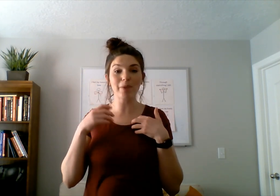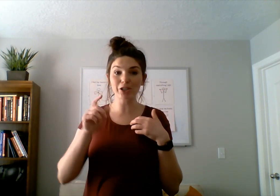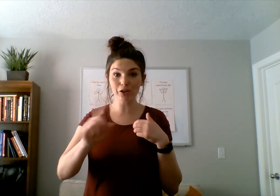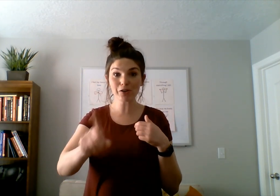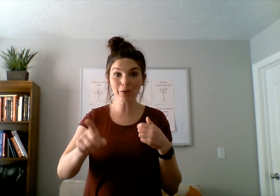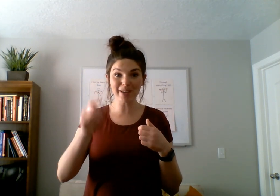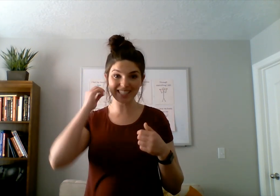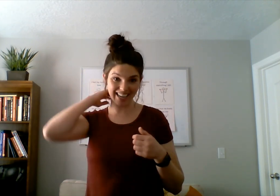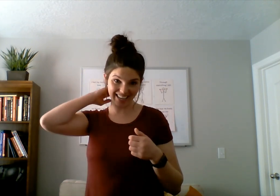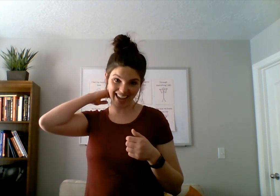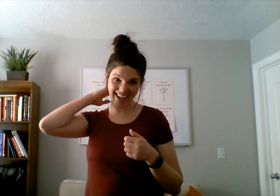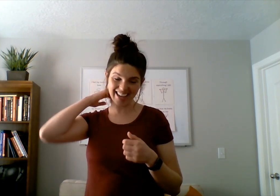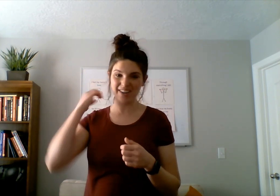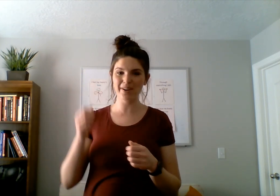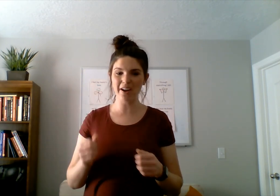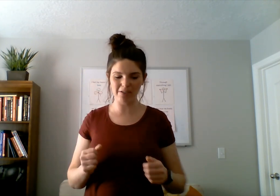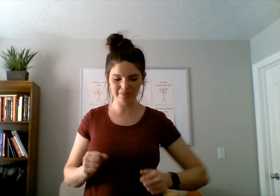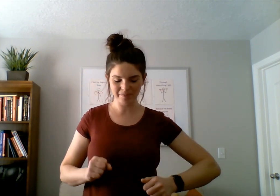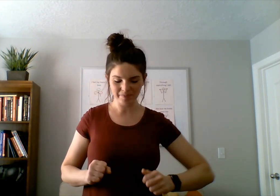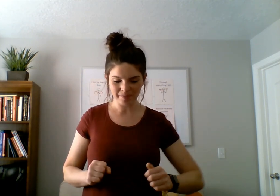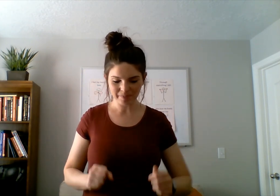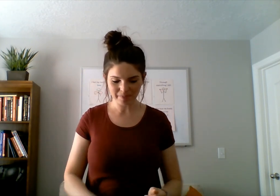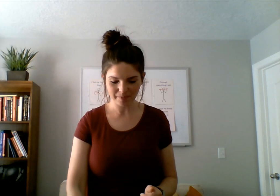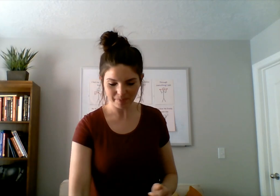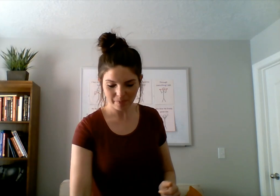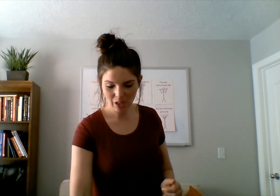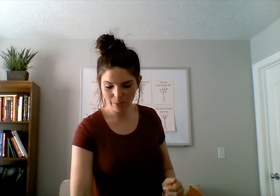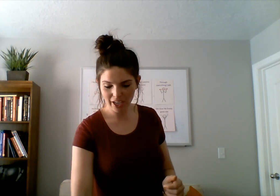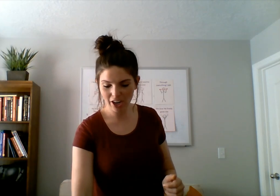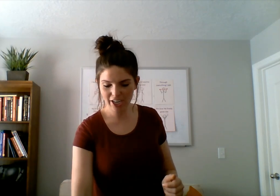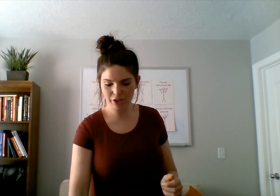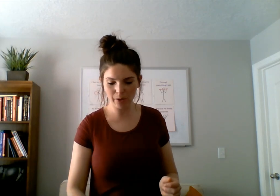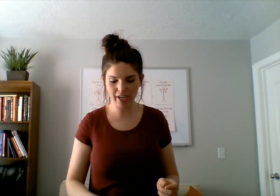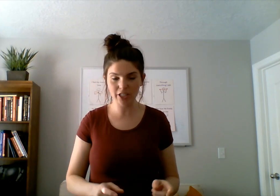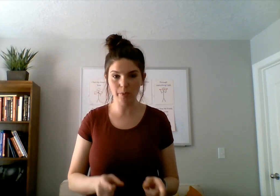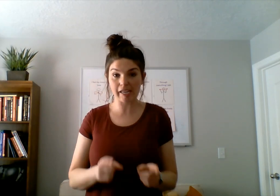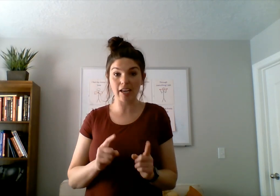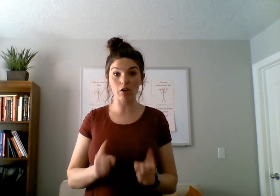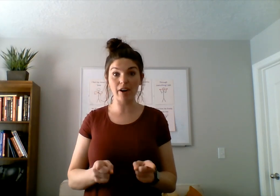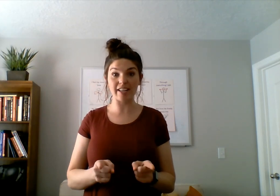So make sure you don't miss it. Okay. Here we go. We'll get our intro again. So we can get all ready.